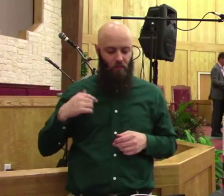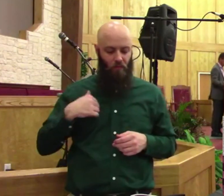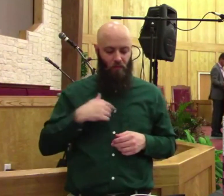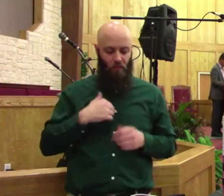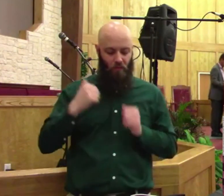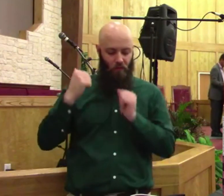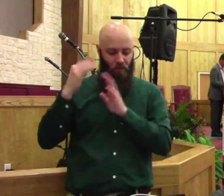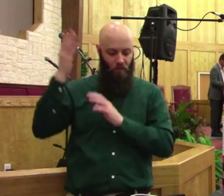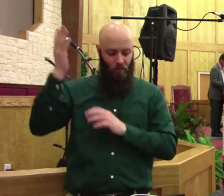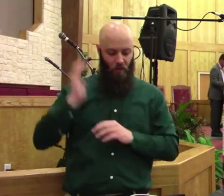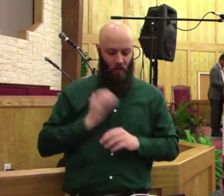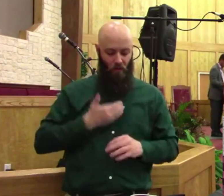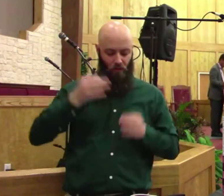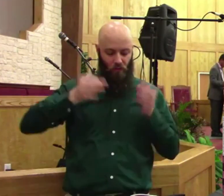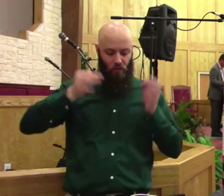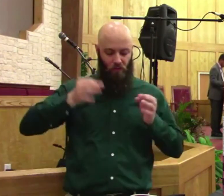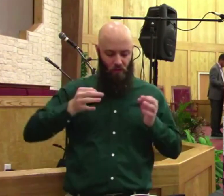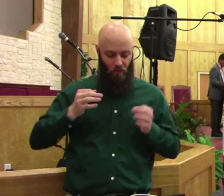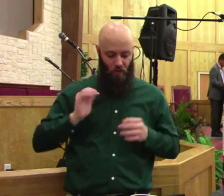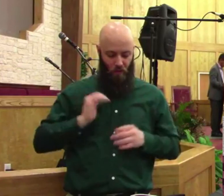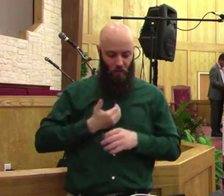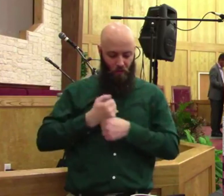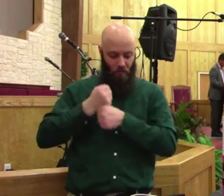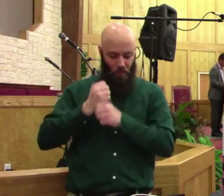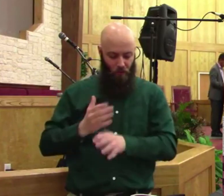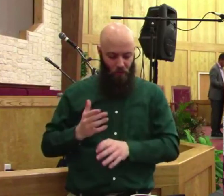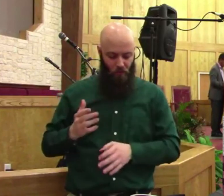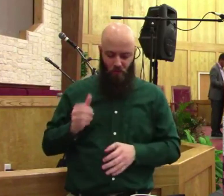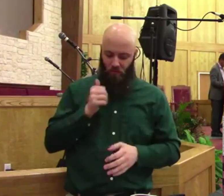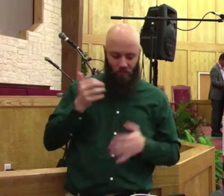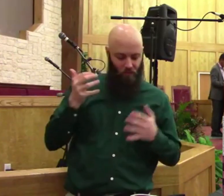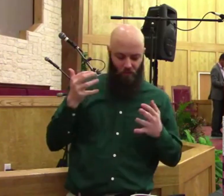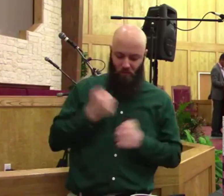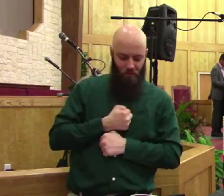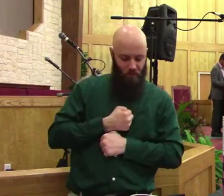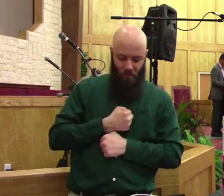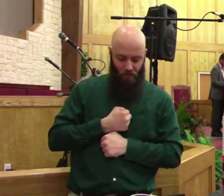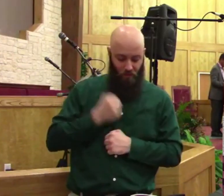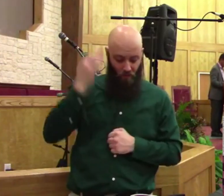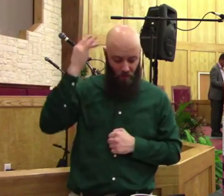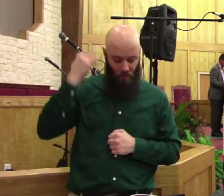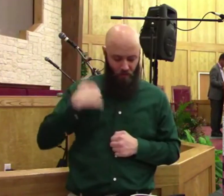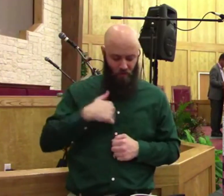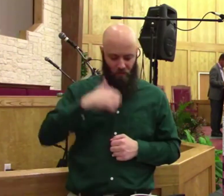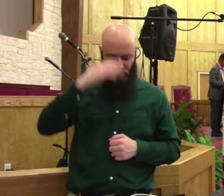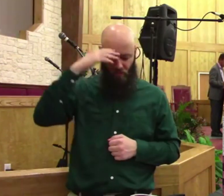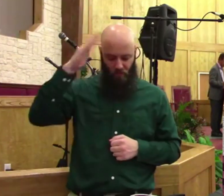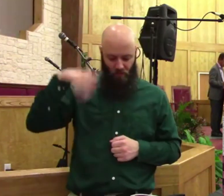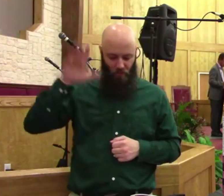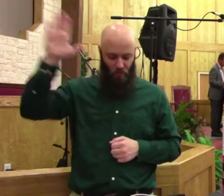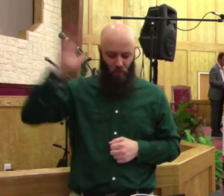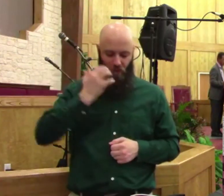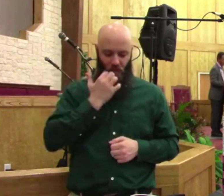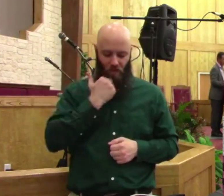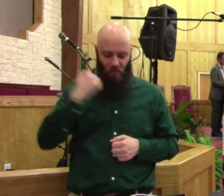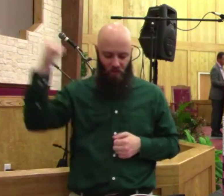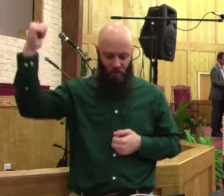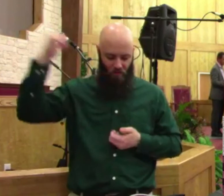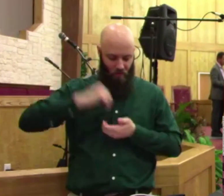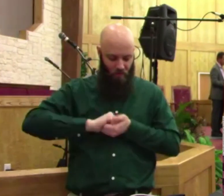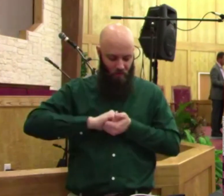unafraid. Before the throne absolved we stand. Your love has met your lost